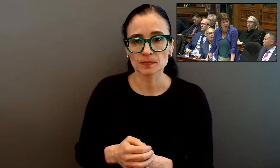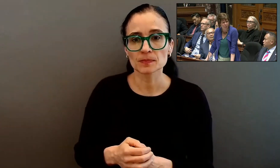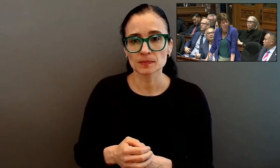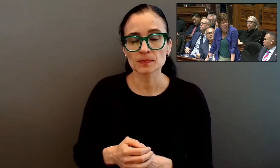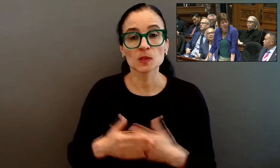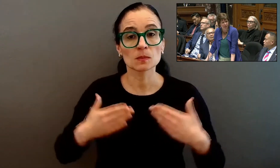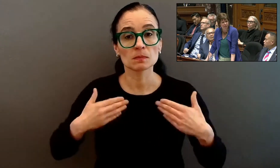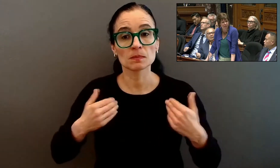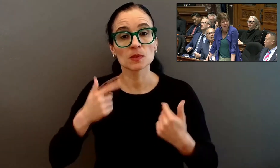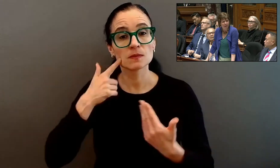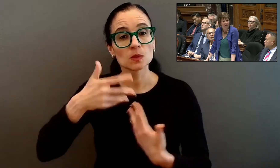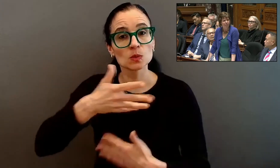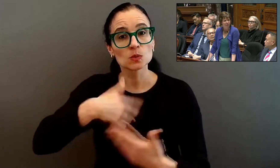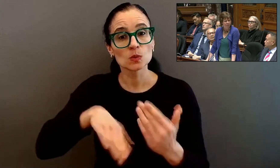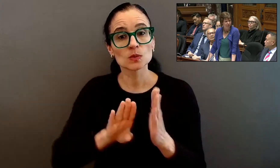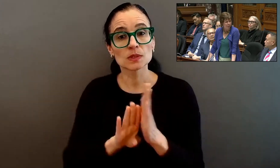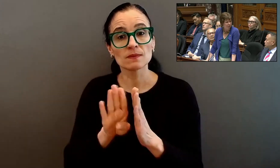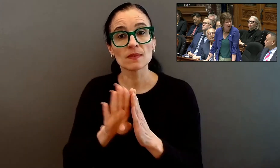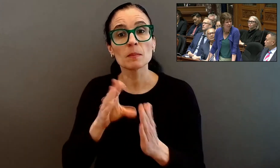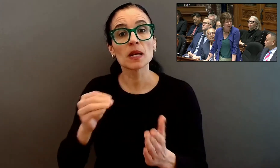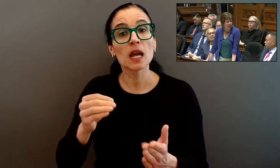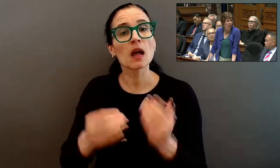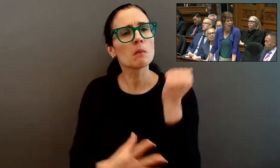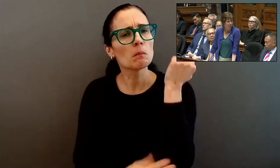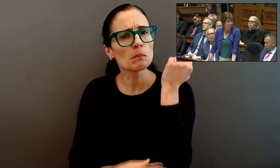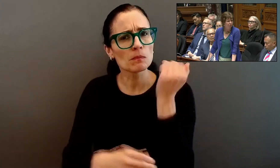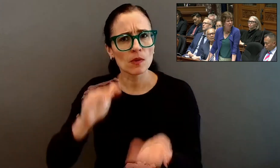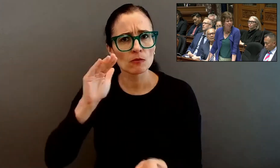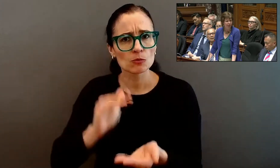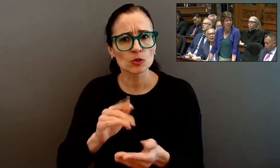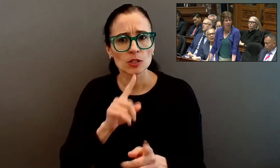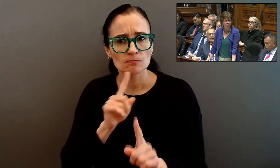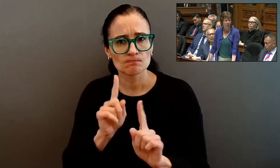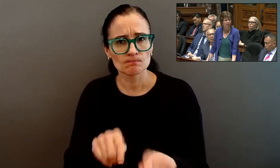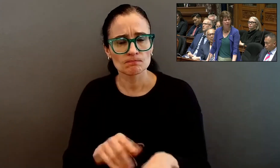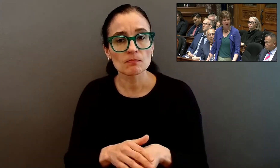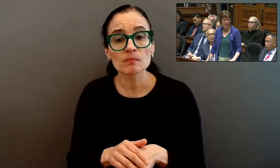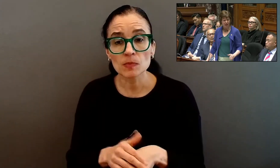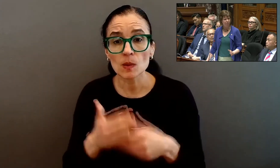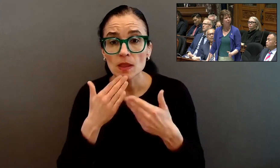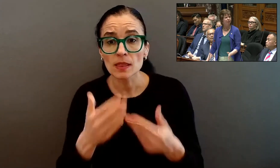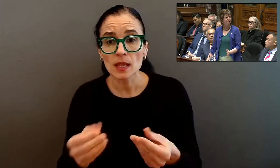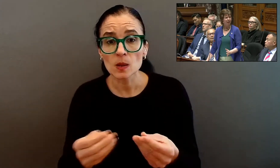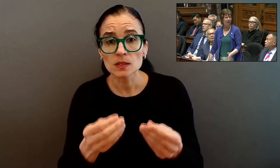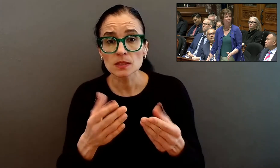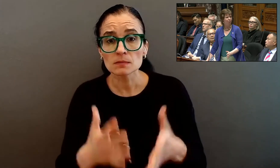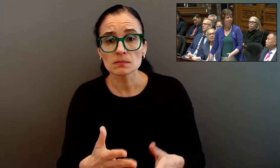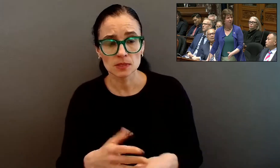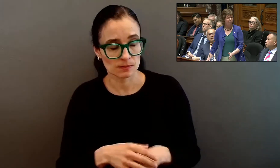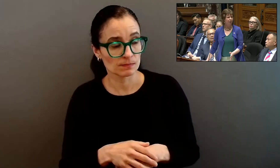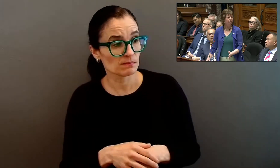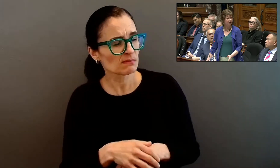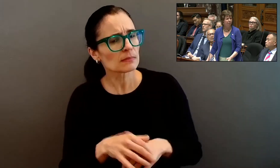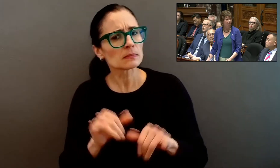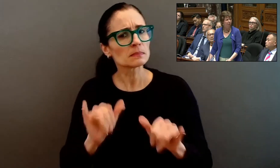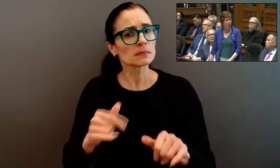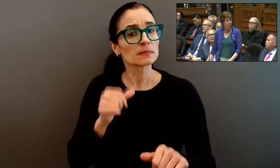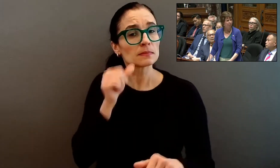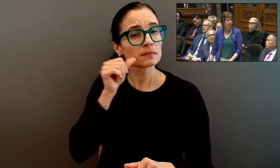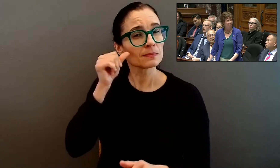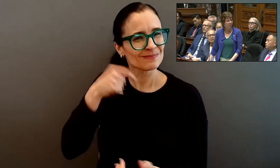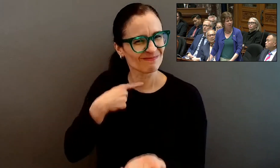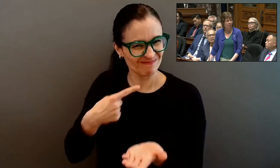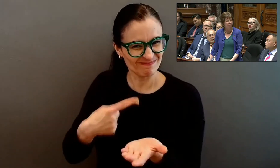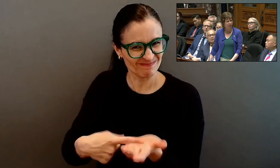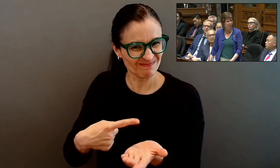in question period, the investments that our government has made across every element of areas of care that